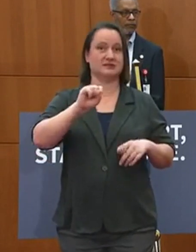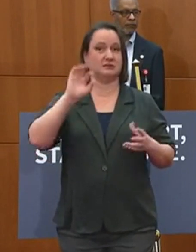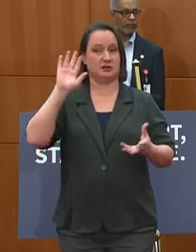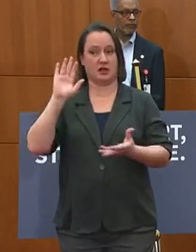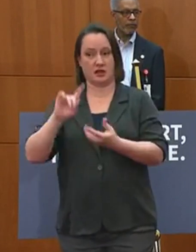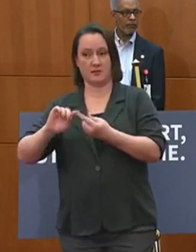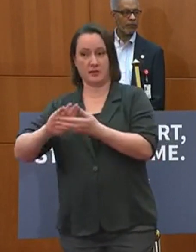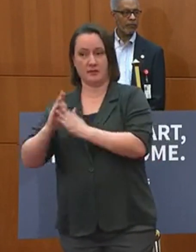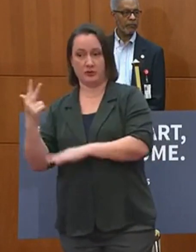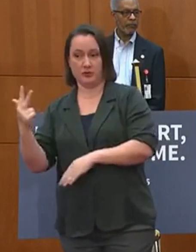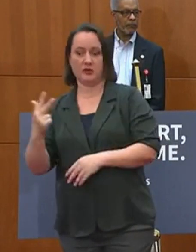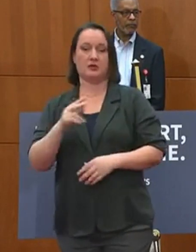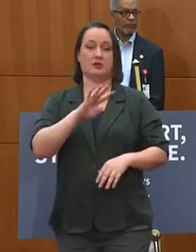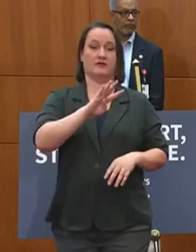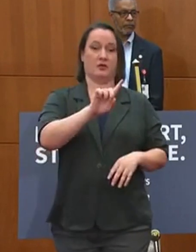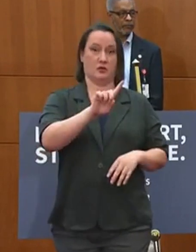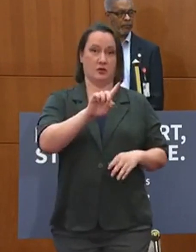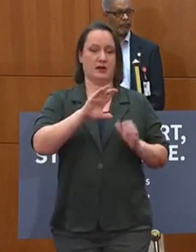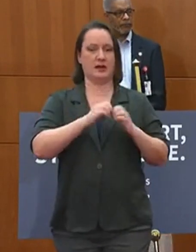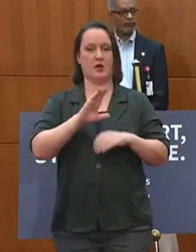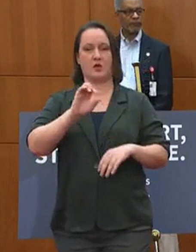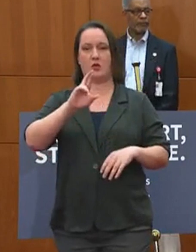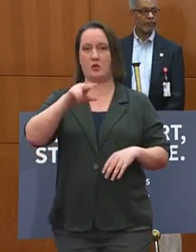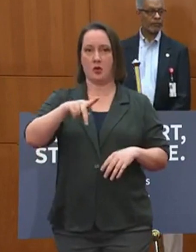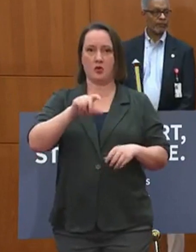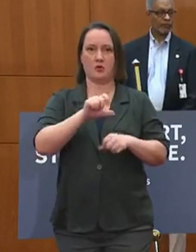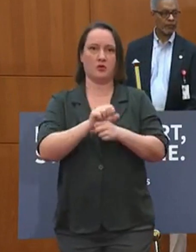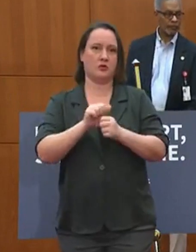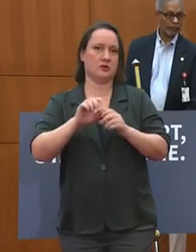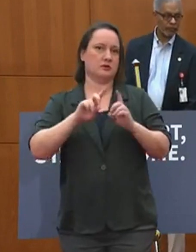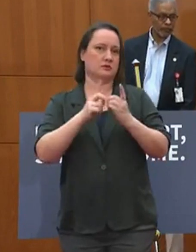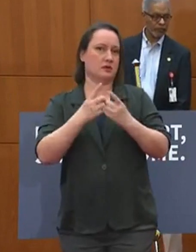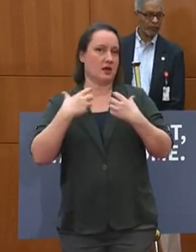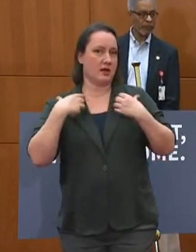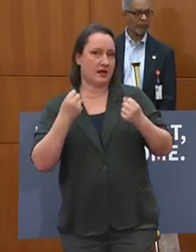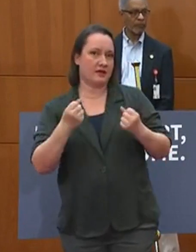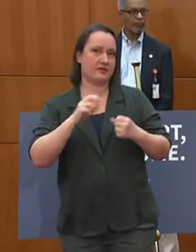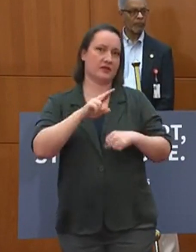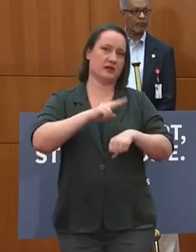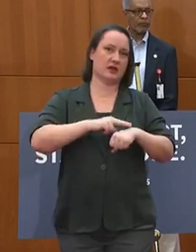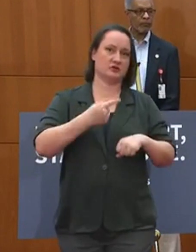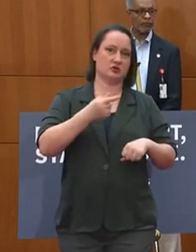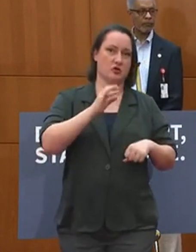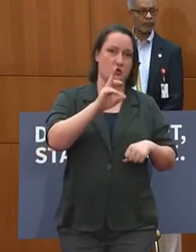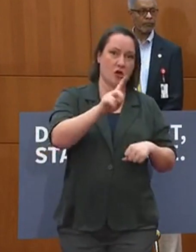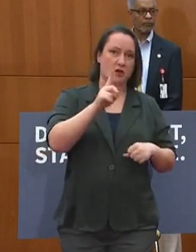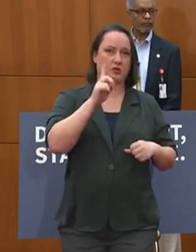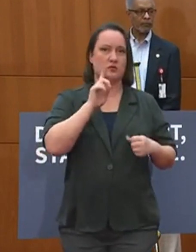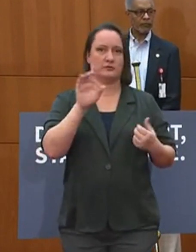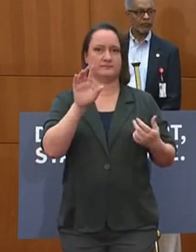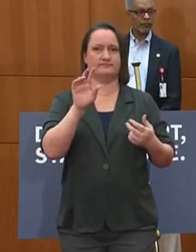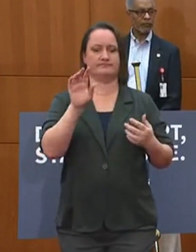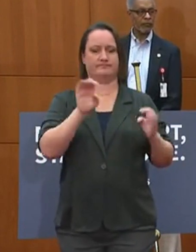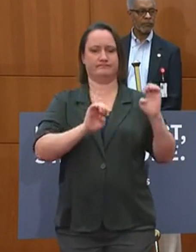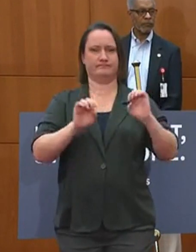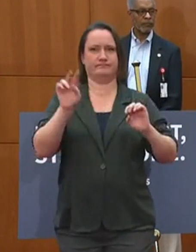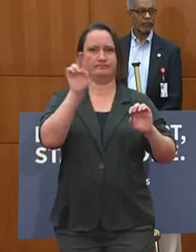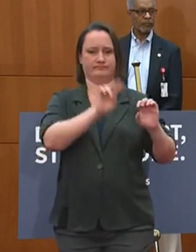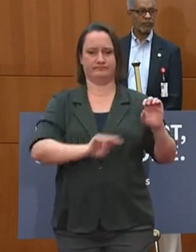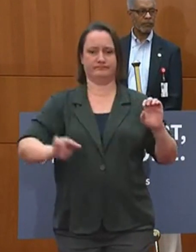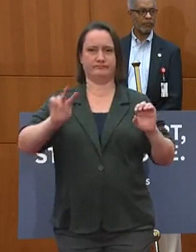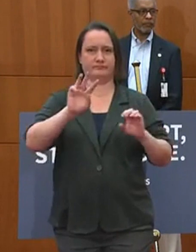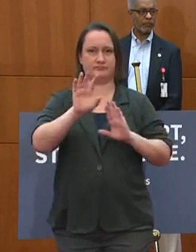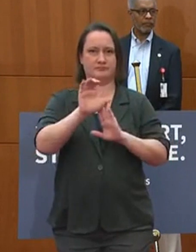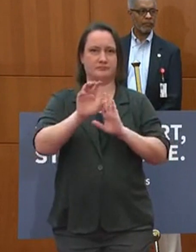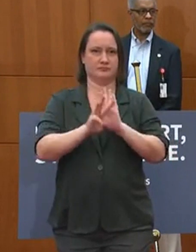the Corps, working in conjunction with the Department of Health and the National Guard, we've looked at sites and looked at where we see the greatest need